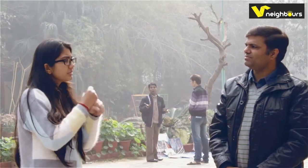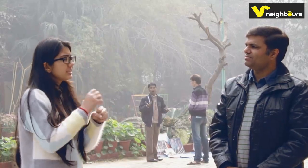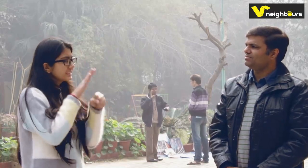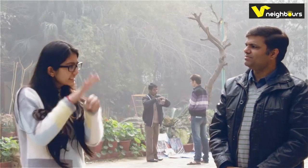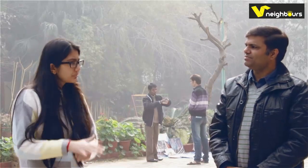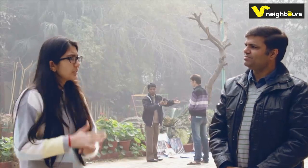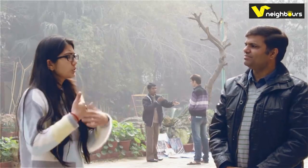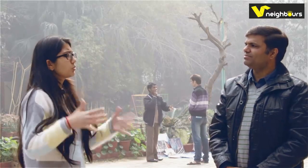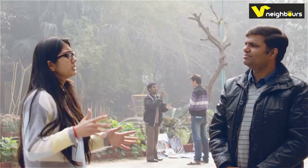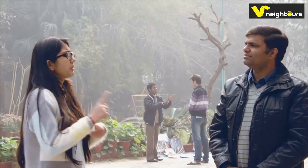government discriminates so much about